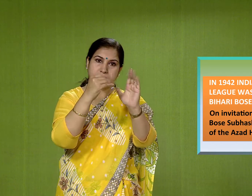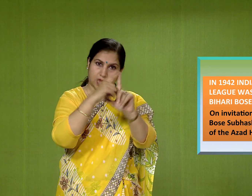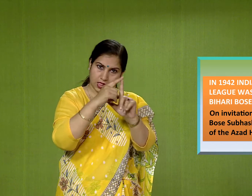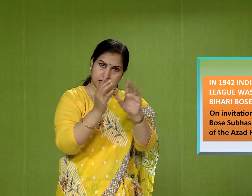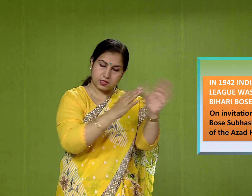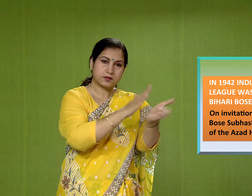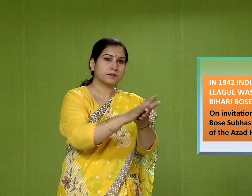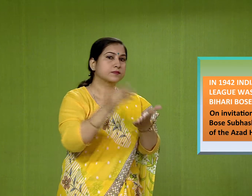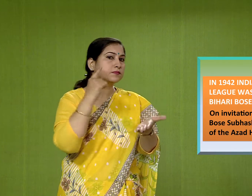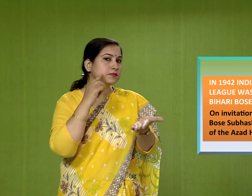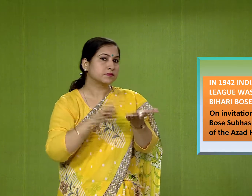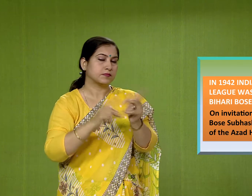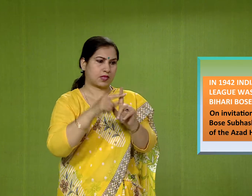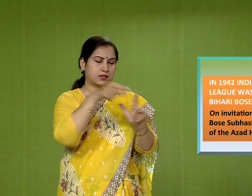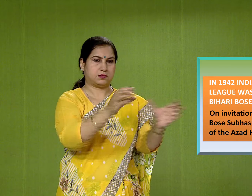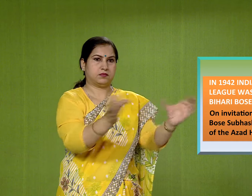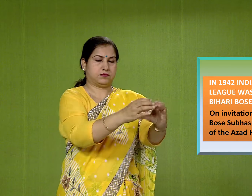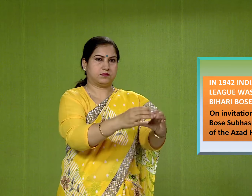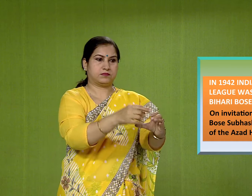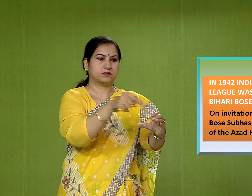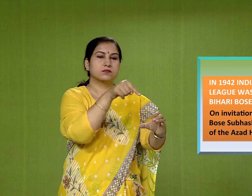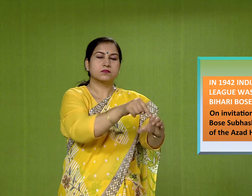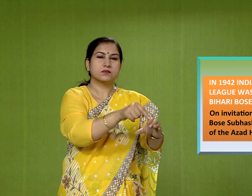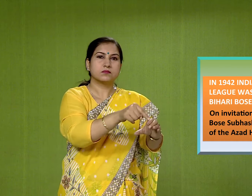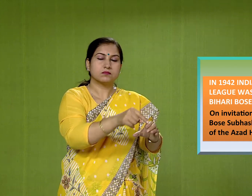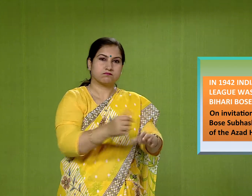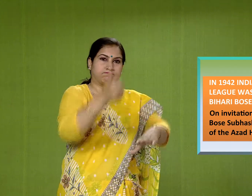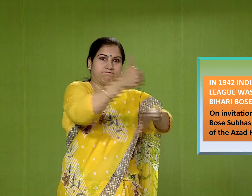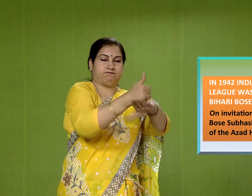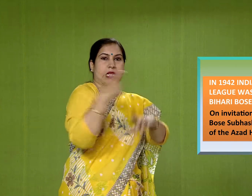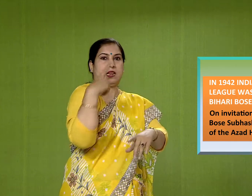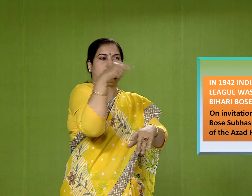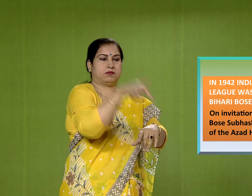Subhash Chandra Bose gave the famous slogan,